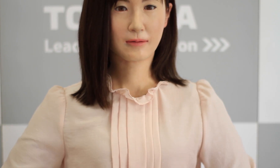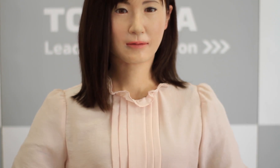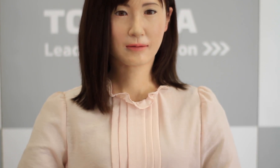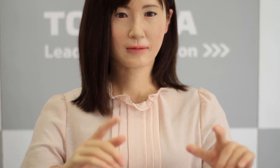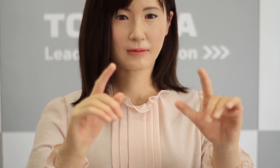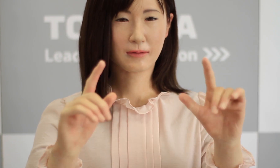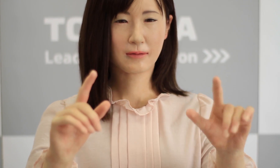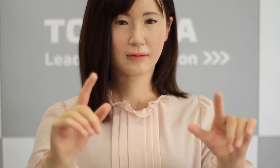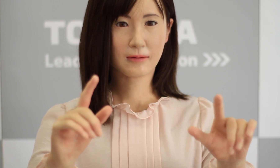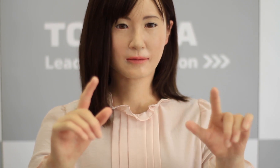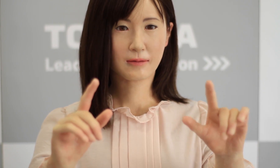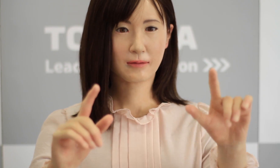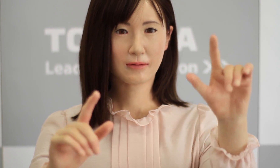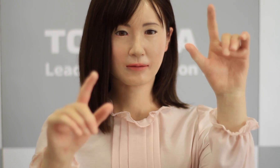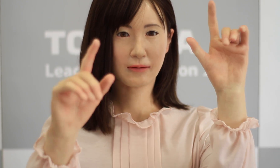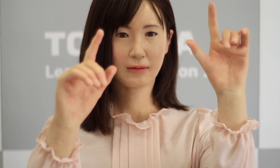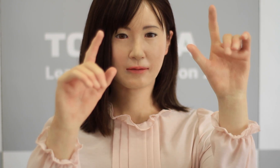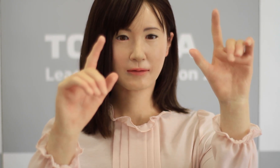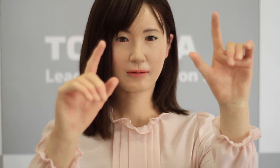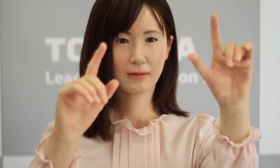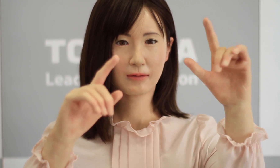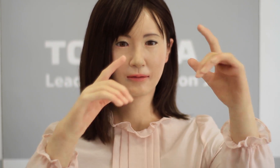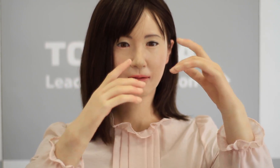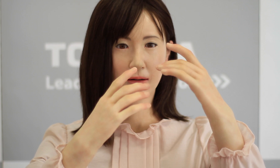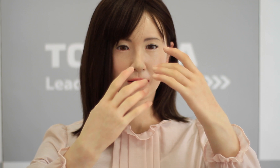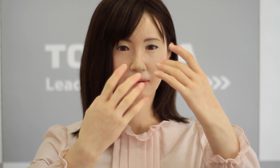she looks beyond immediate horizons and wants